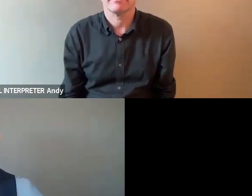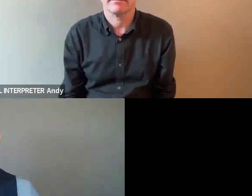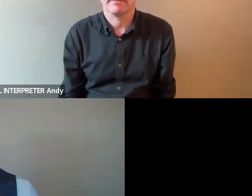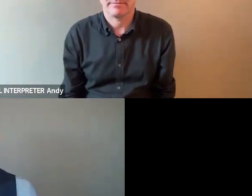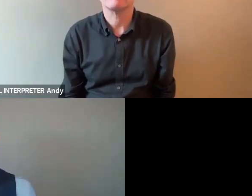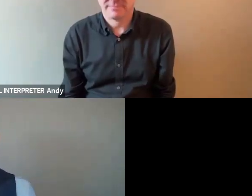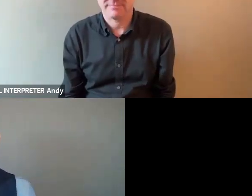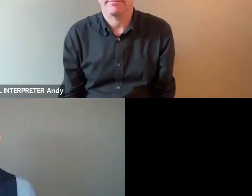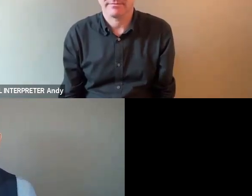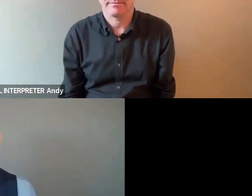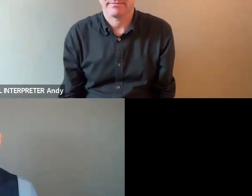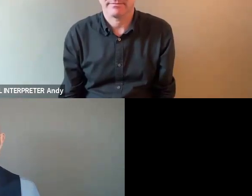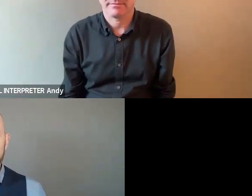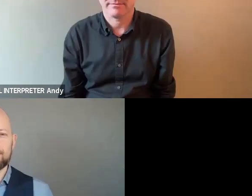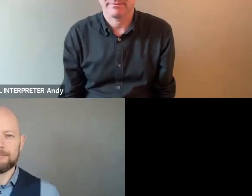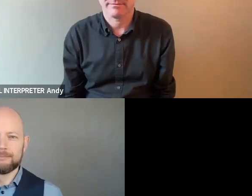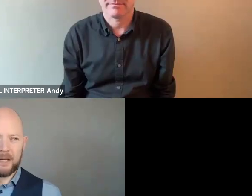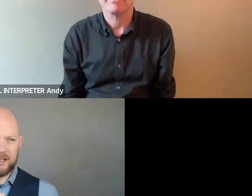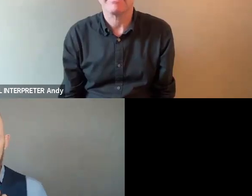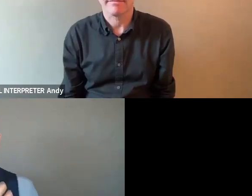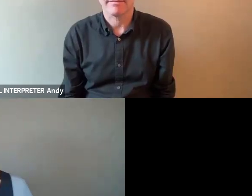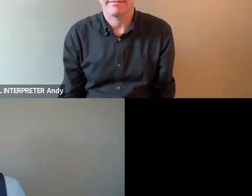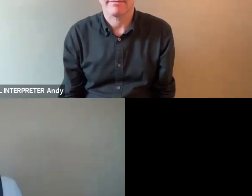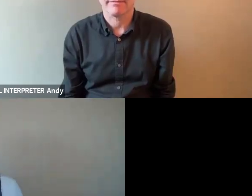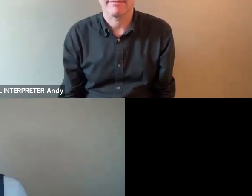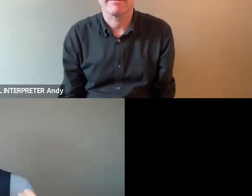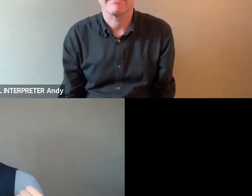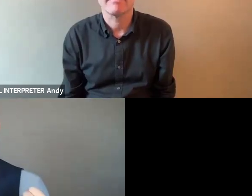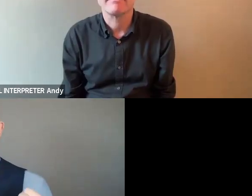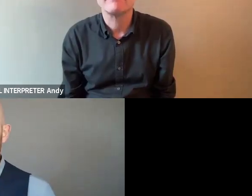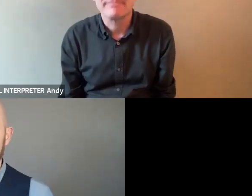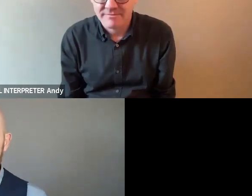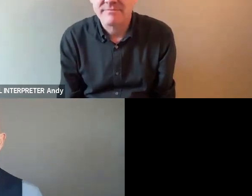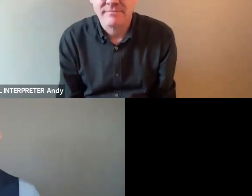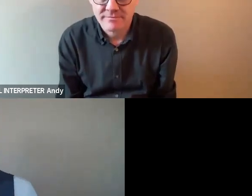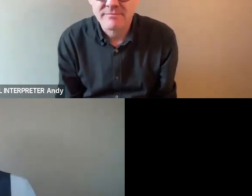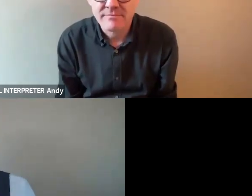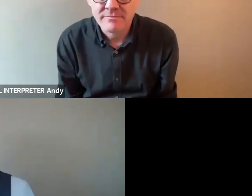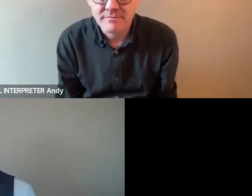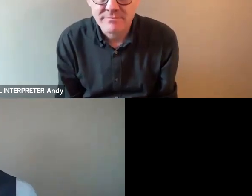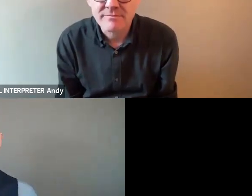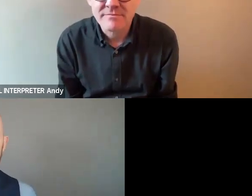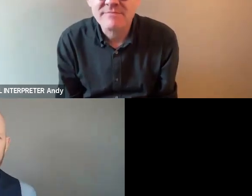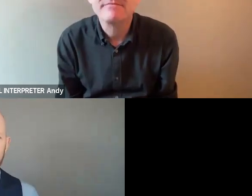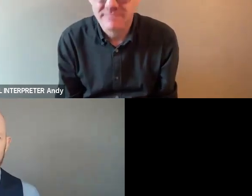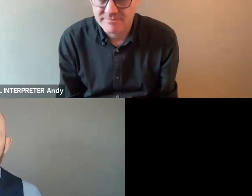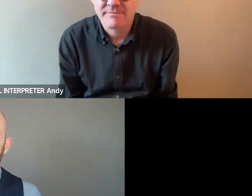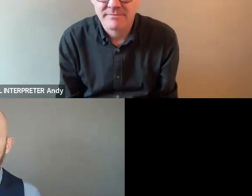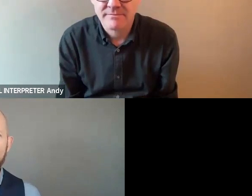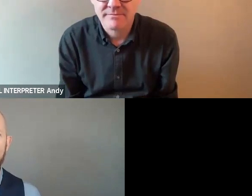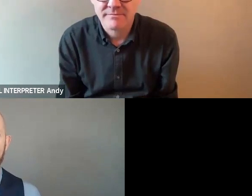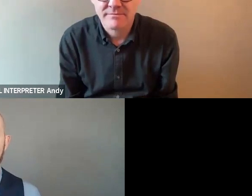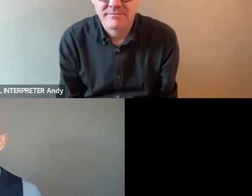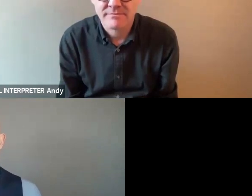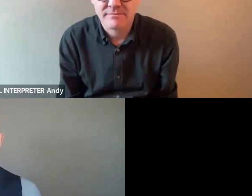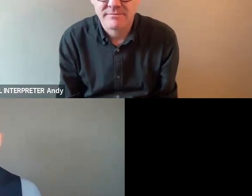like old reel-to-reel film and has a strong smell from that, if a particular if you have to walk through a common